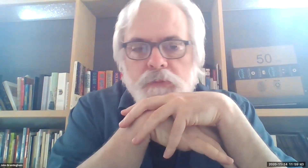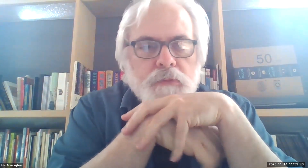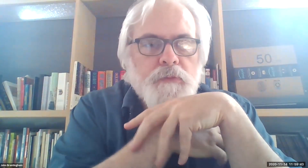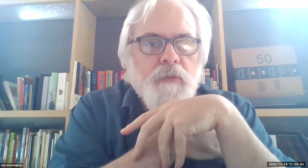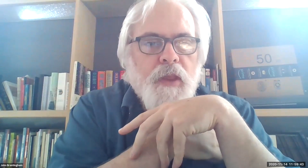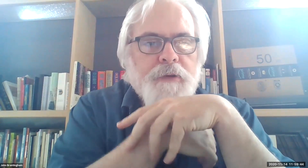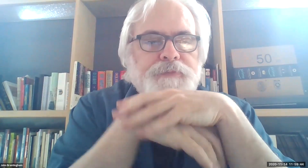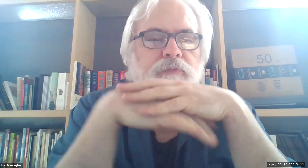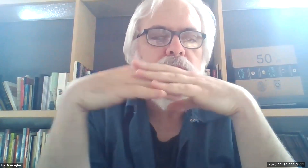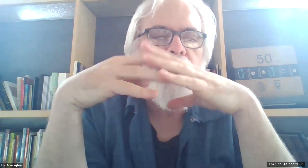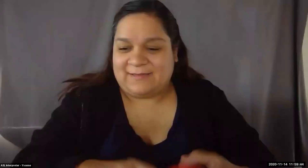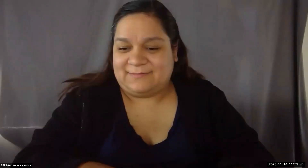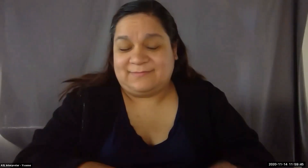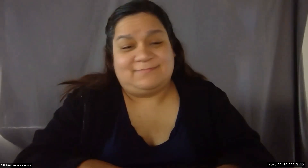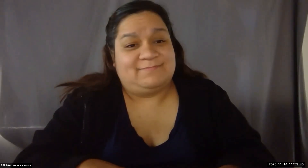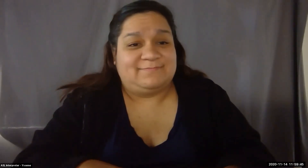So,